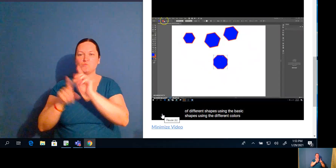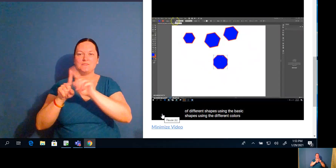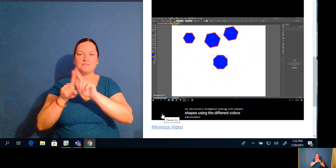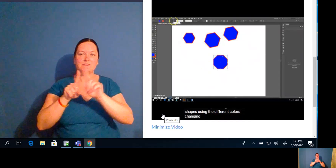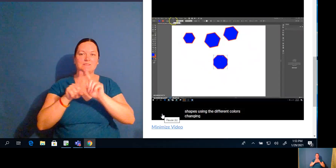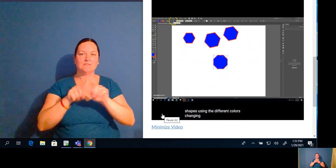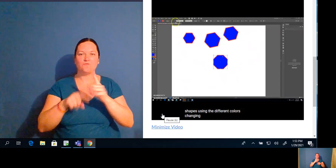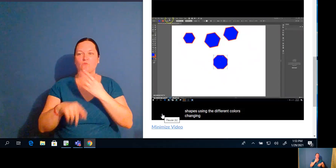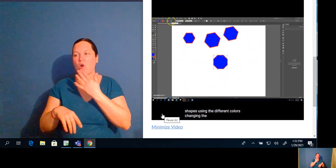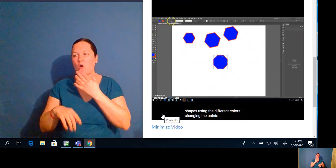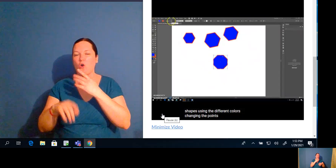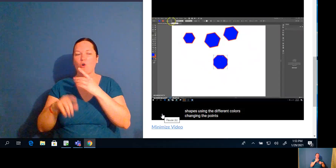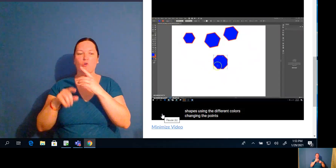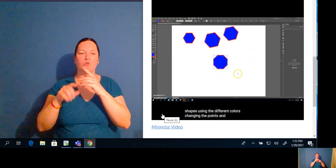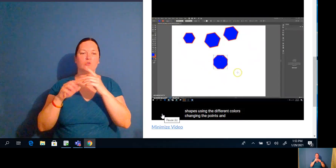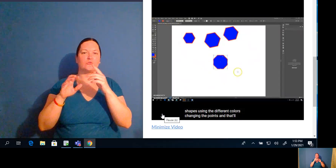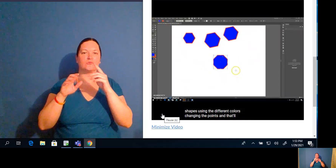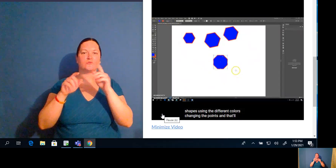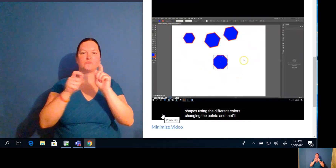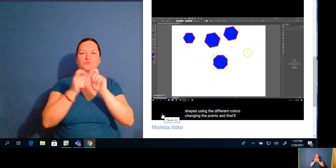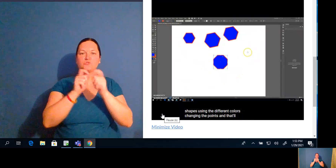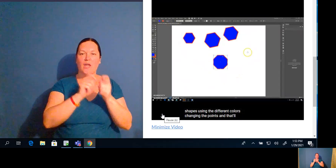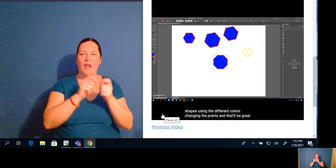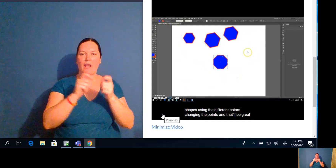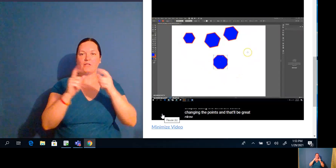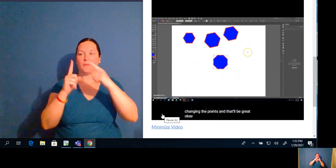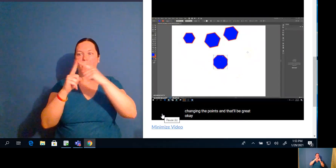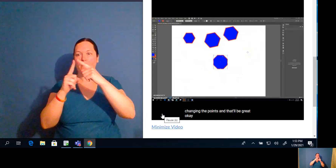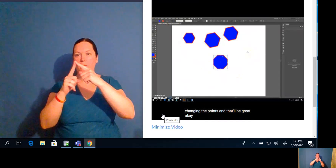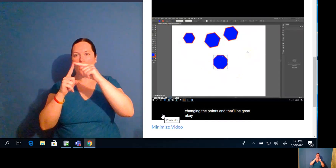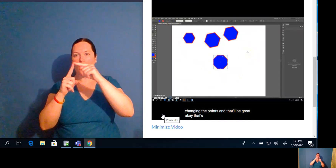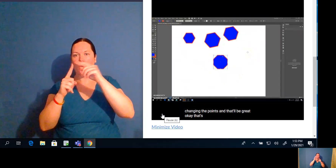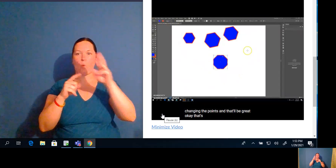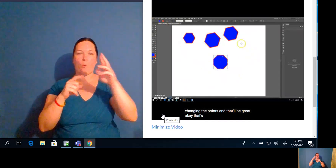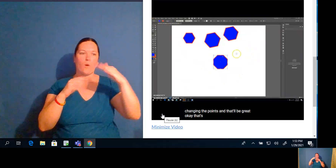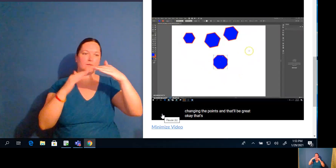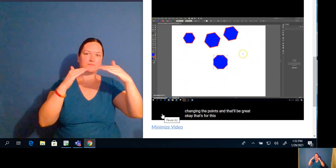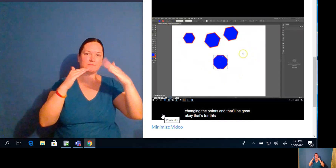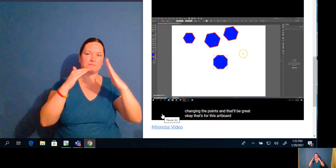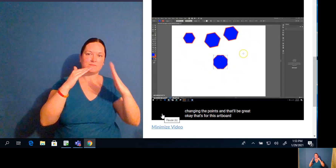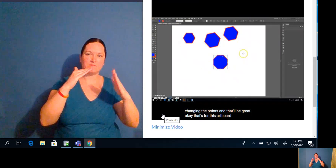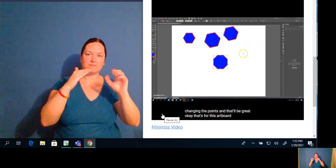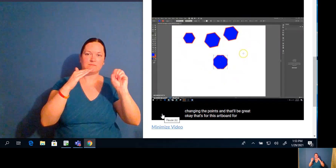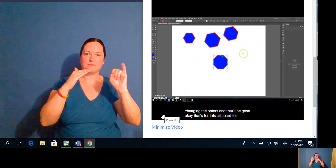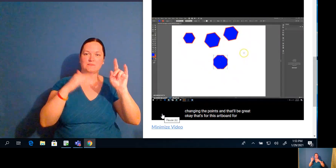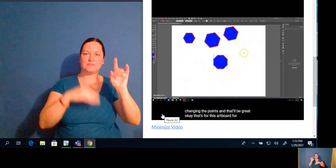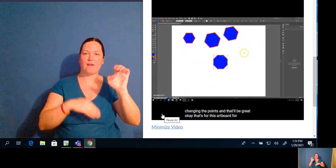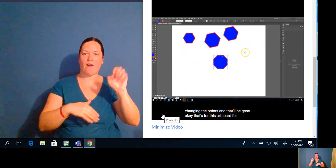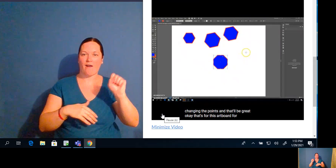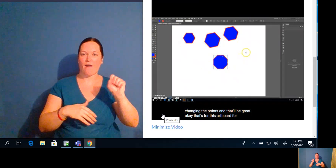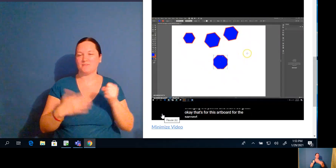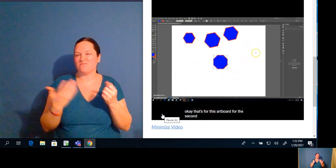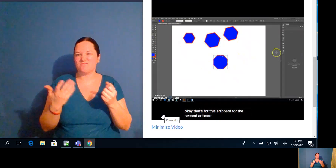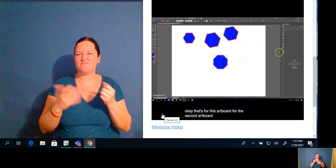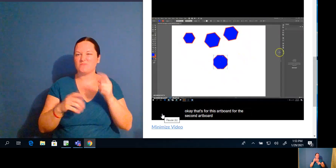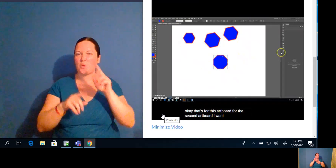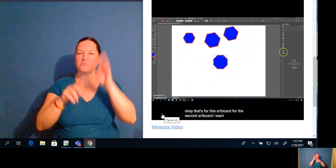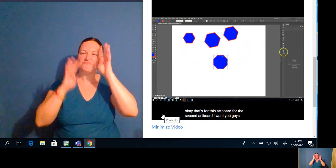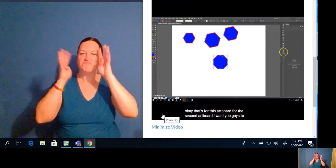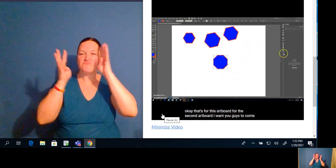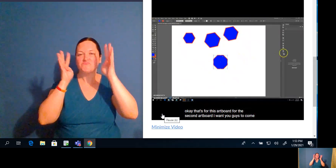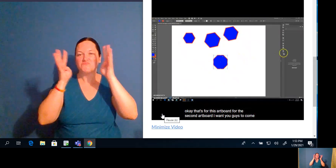different colors, changing the points, and that'll be great. Okay, that's for this artboard. For the